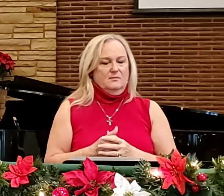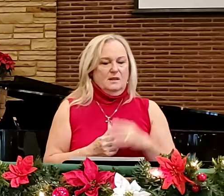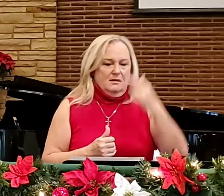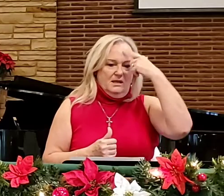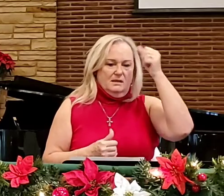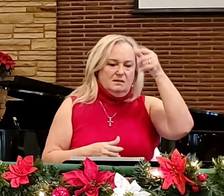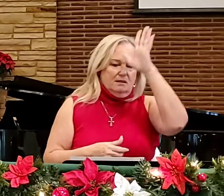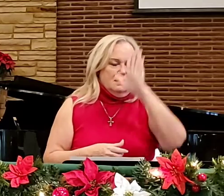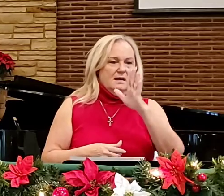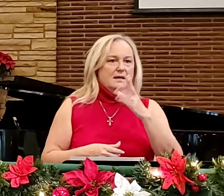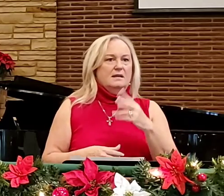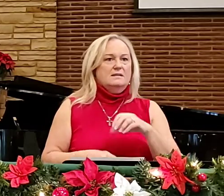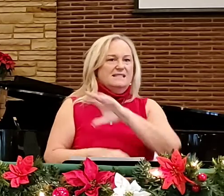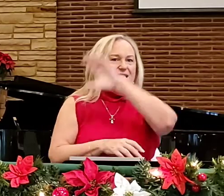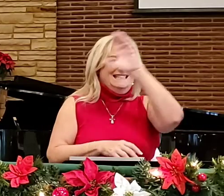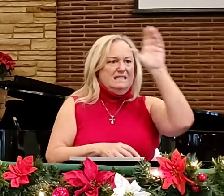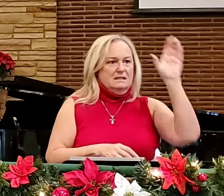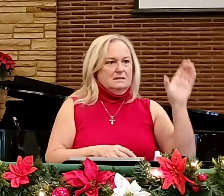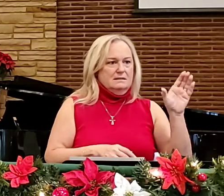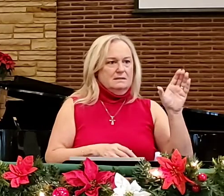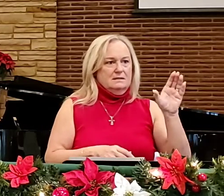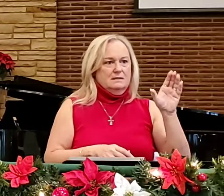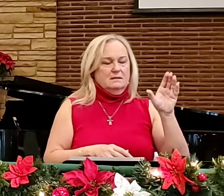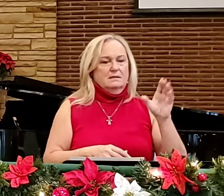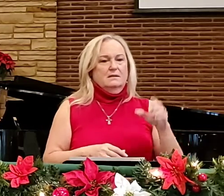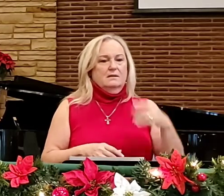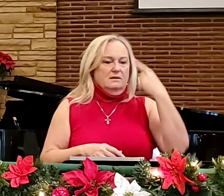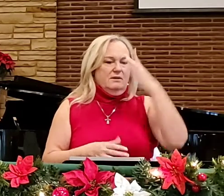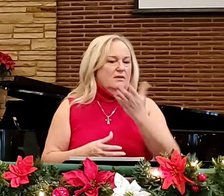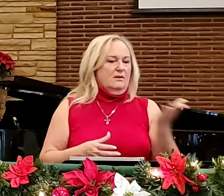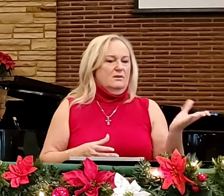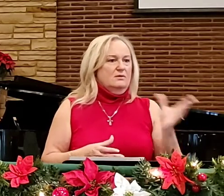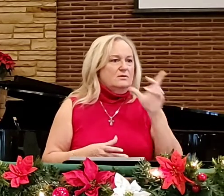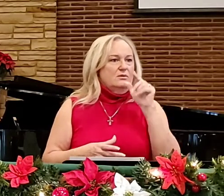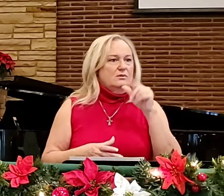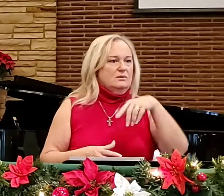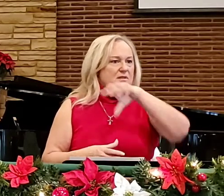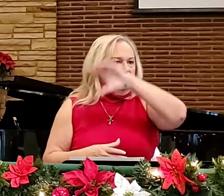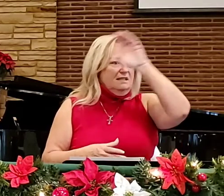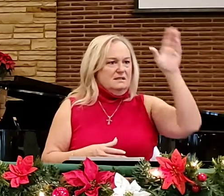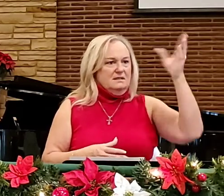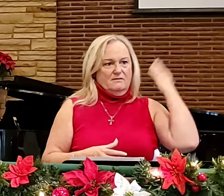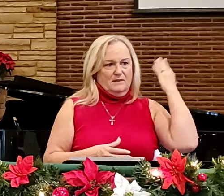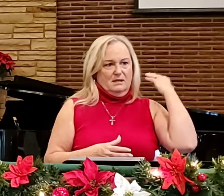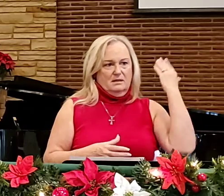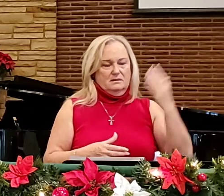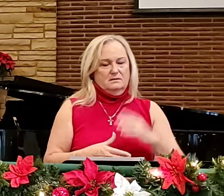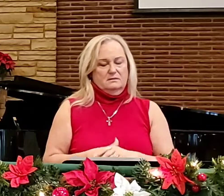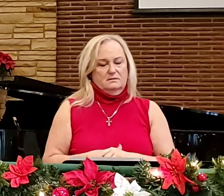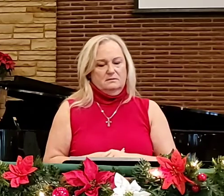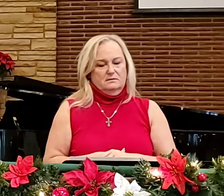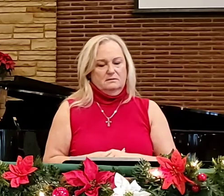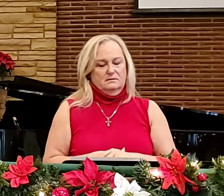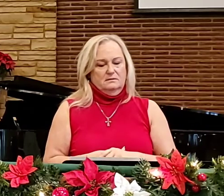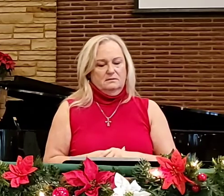because God has a season for those whose seasons have passed.